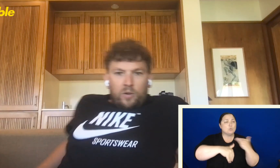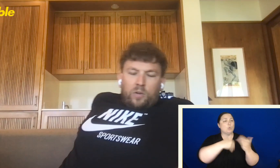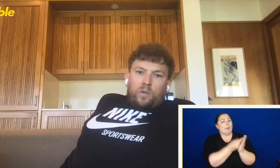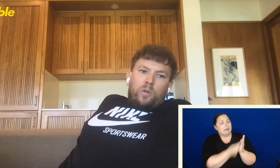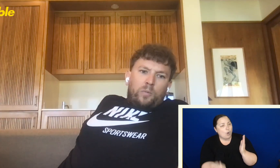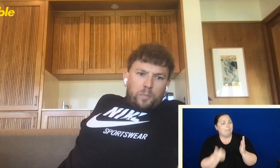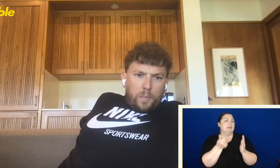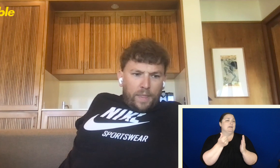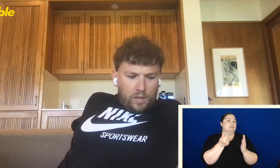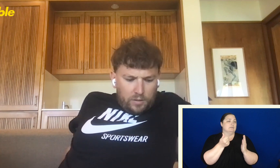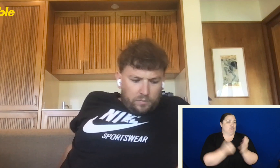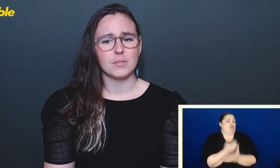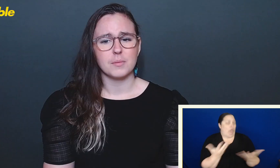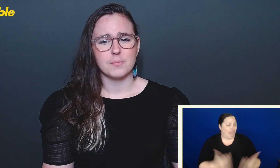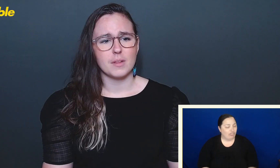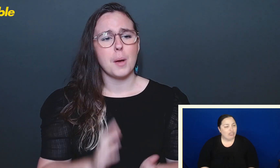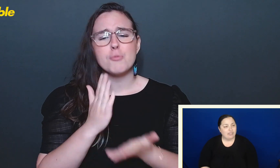country.